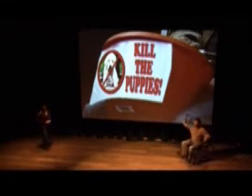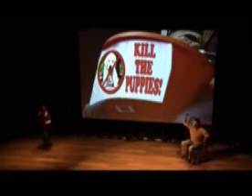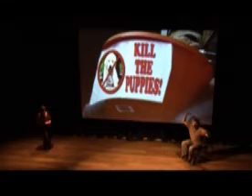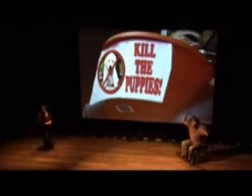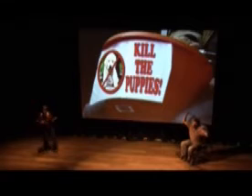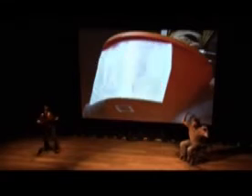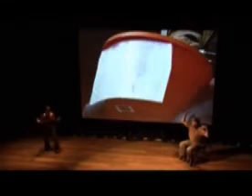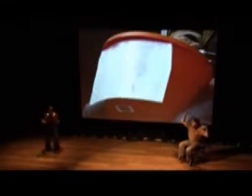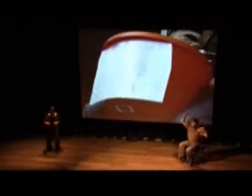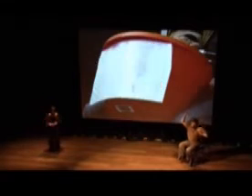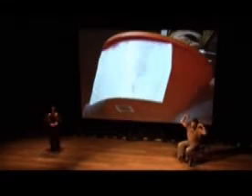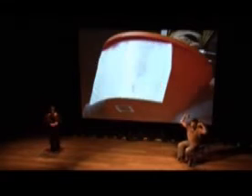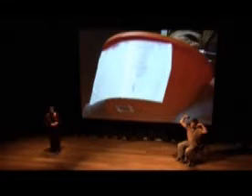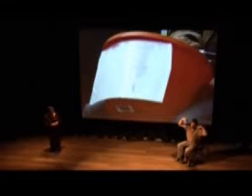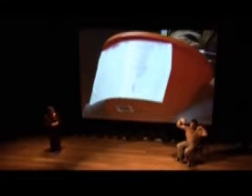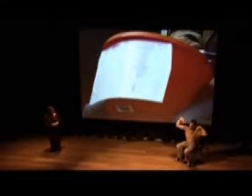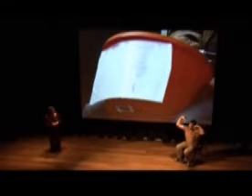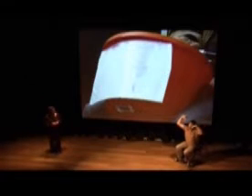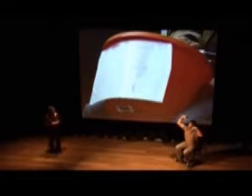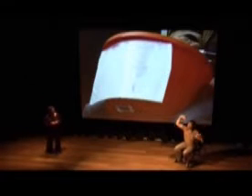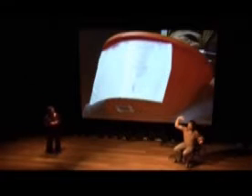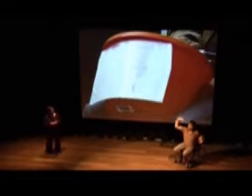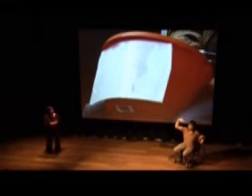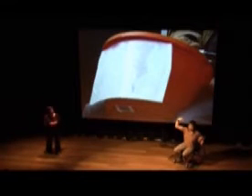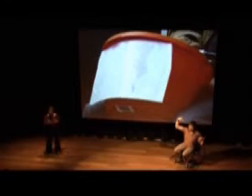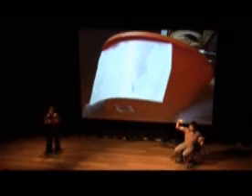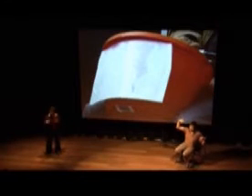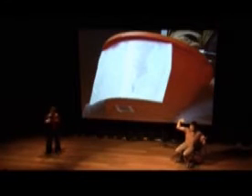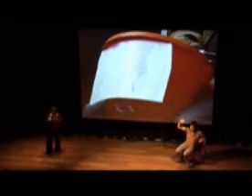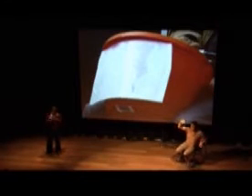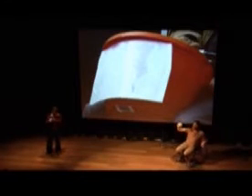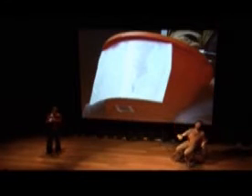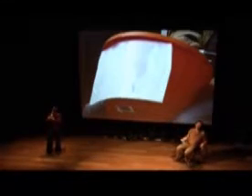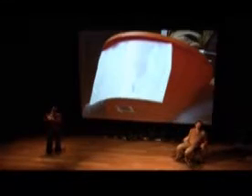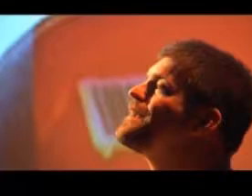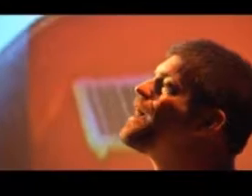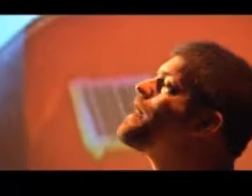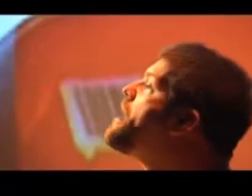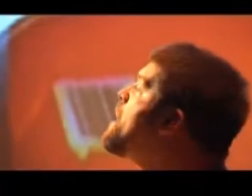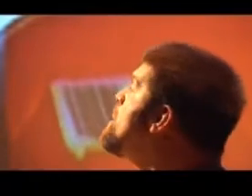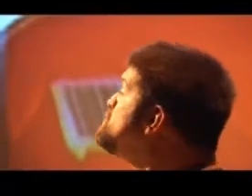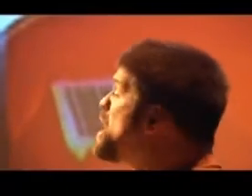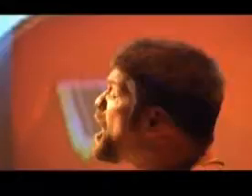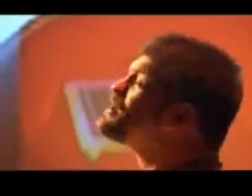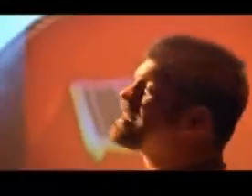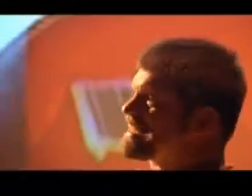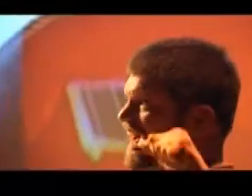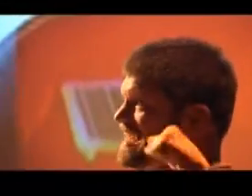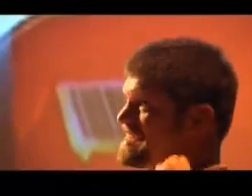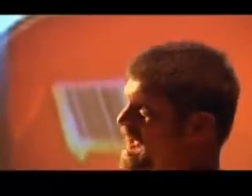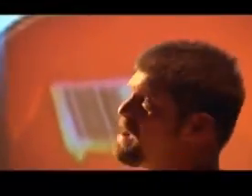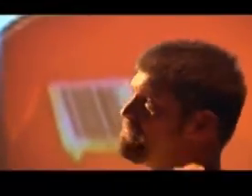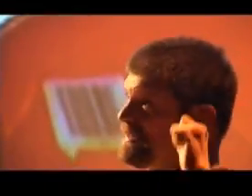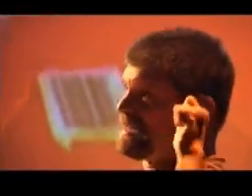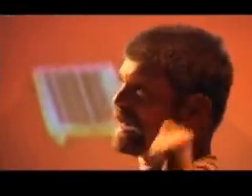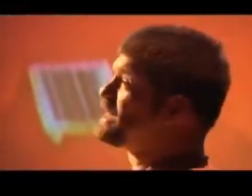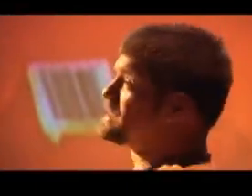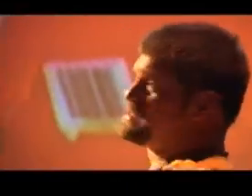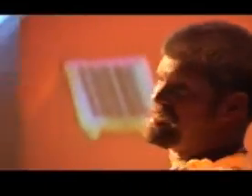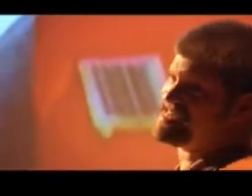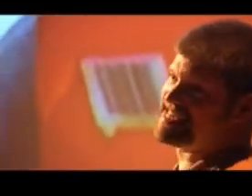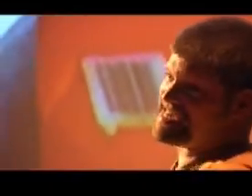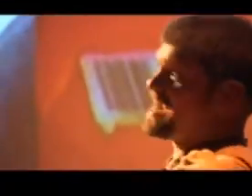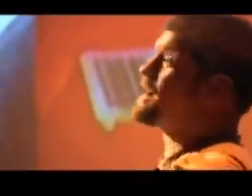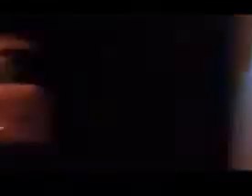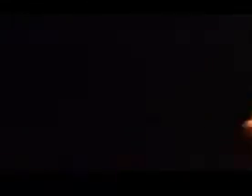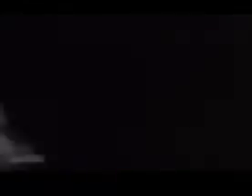So, obviously it's a hard sell this time. Who thinks I can get money on